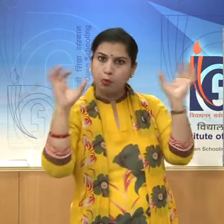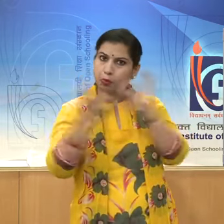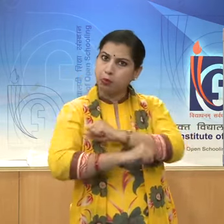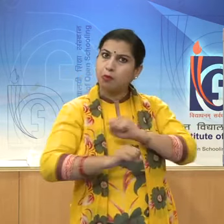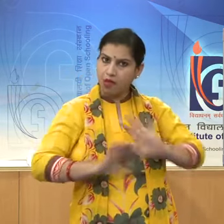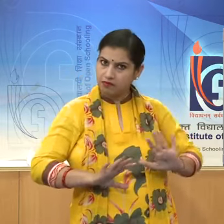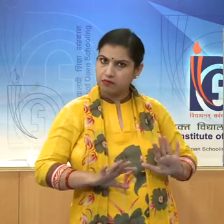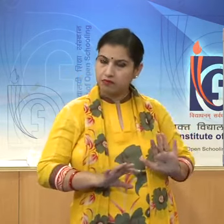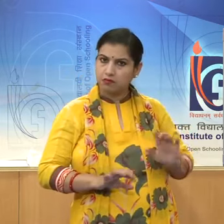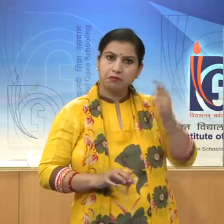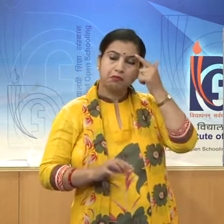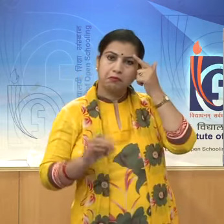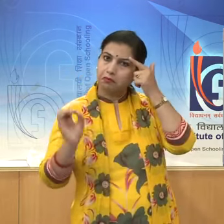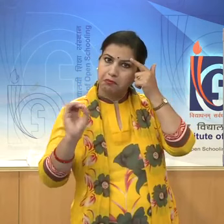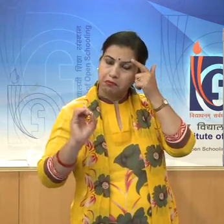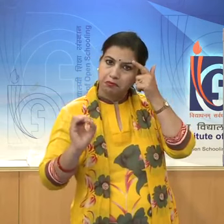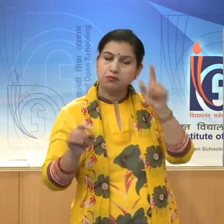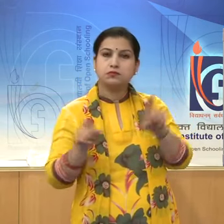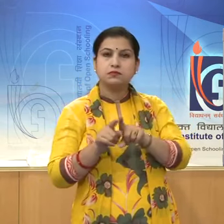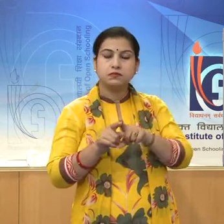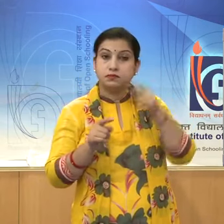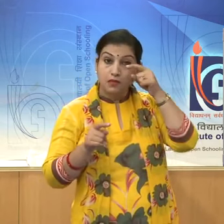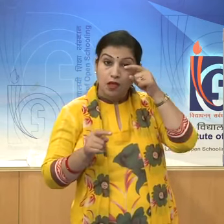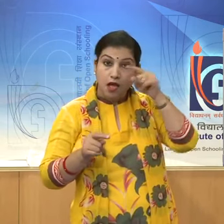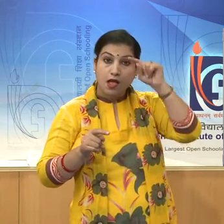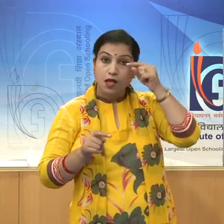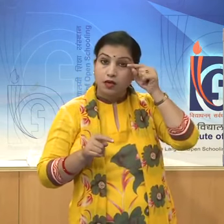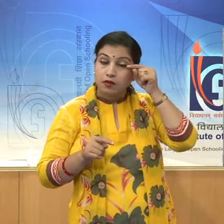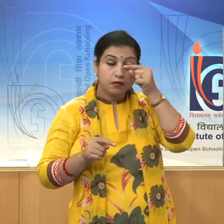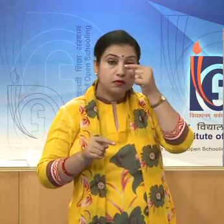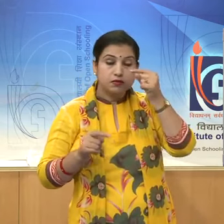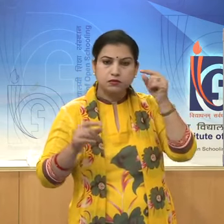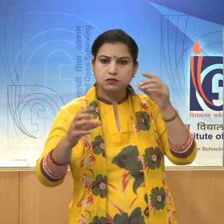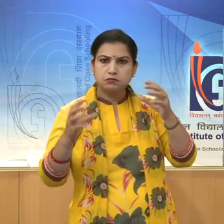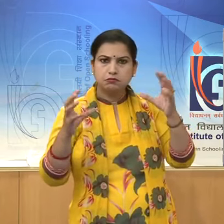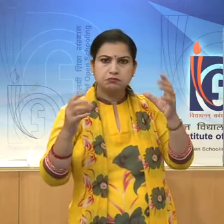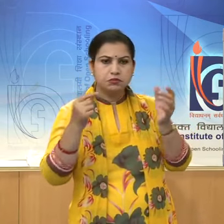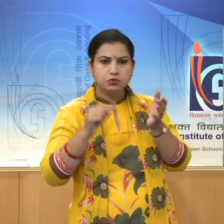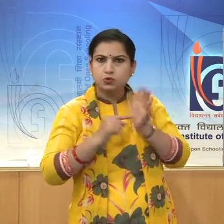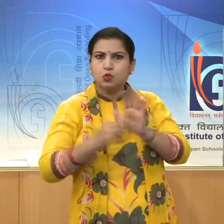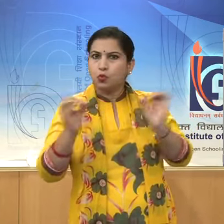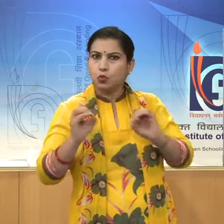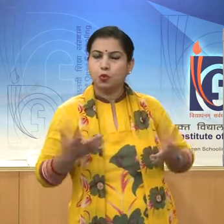eyebrows and eyelashes are shown